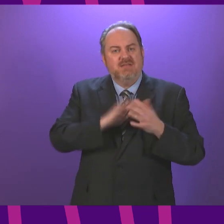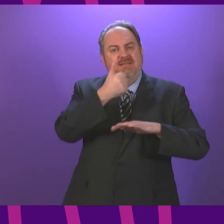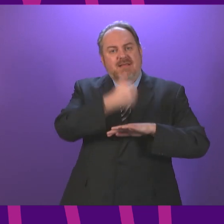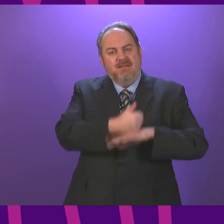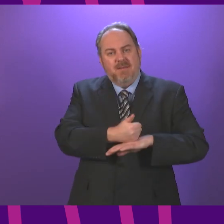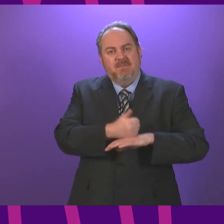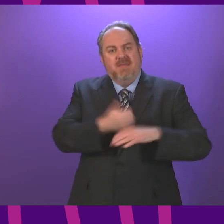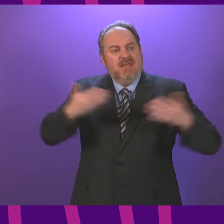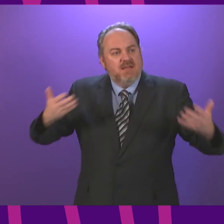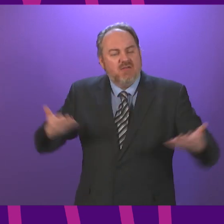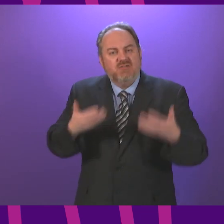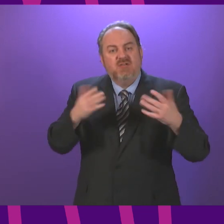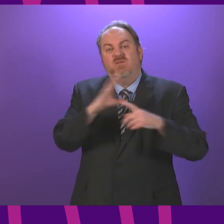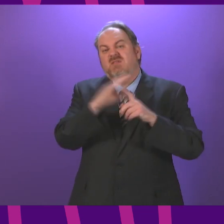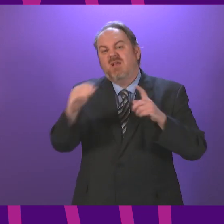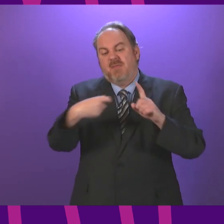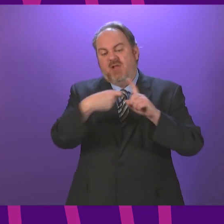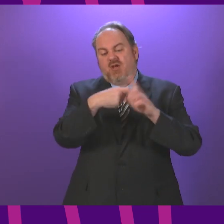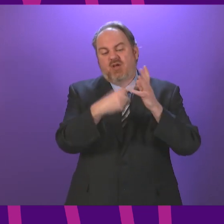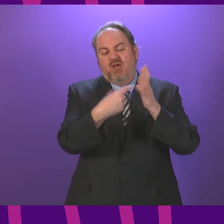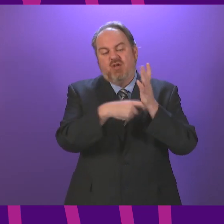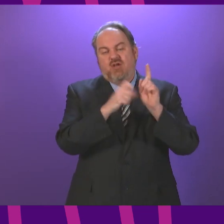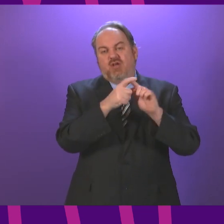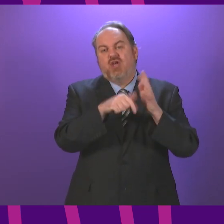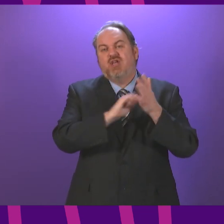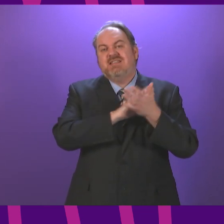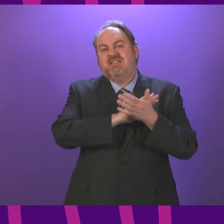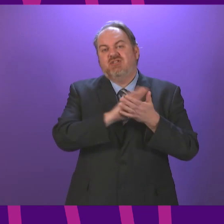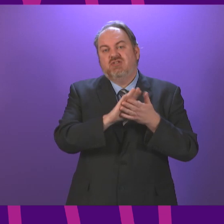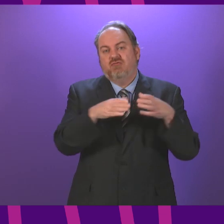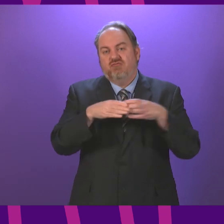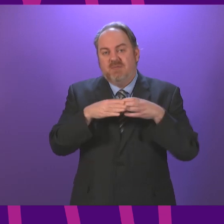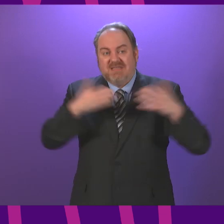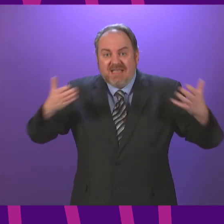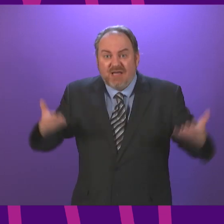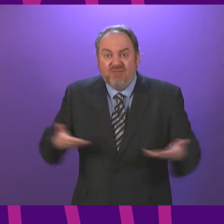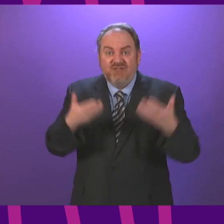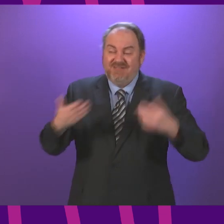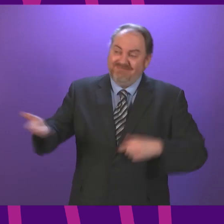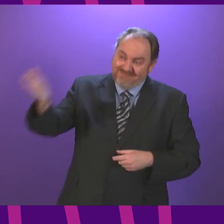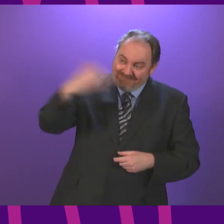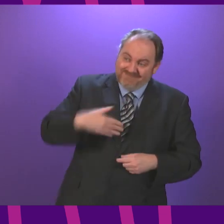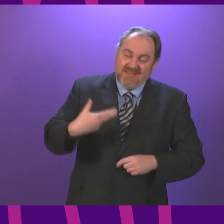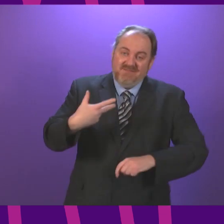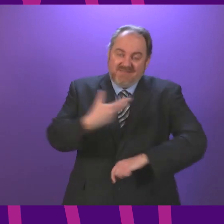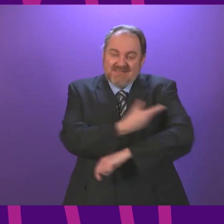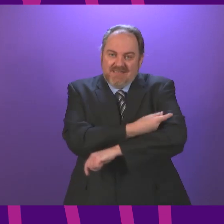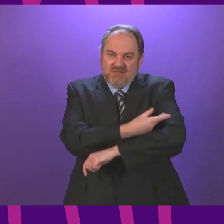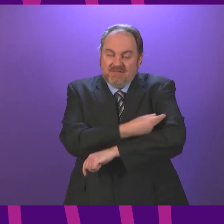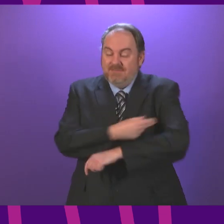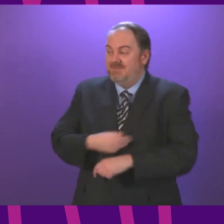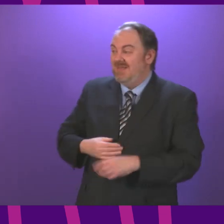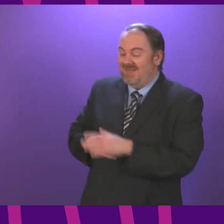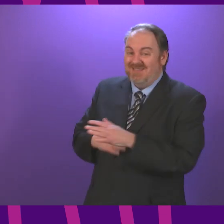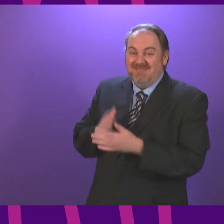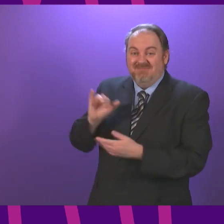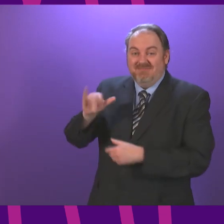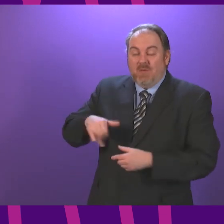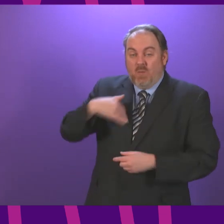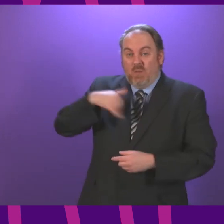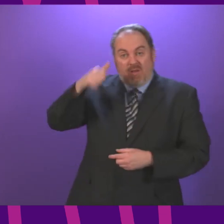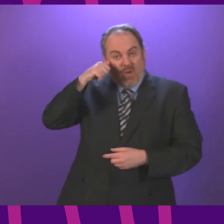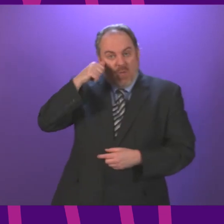get-a-job-save-a-life campaign? This is a really important issue, and obviously vaccine hesitancy is something that has